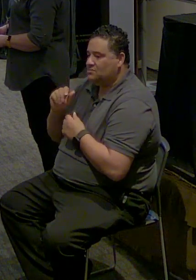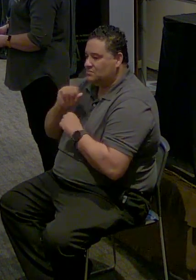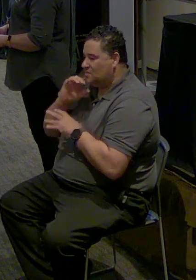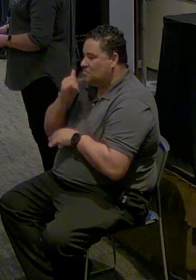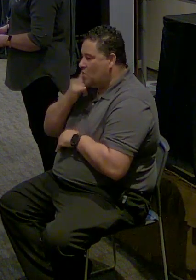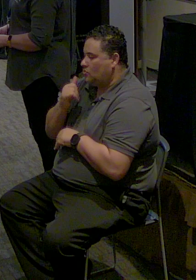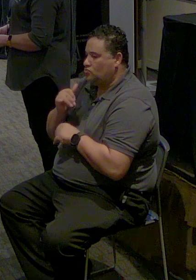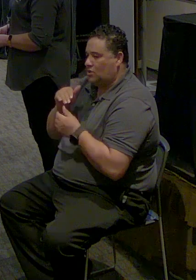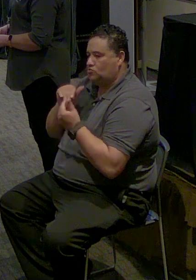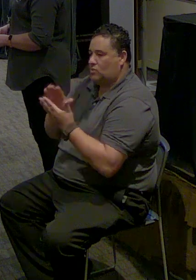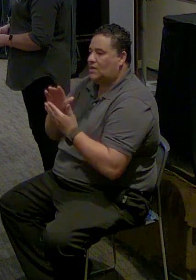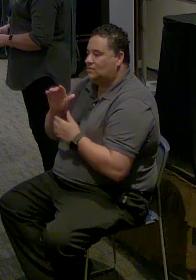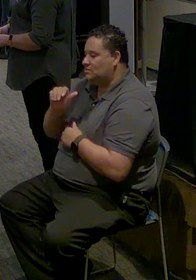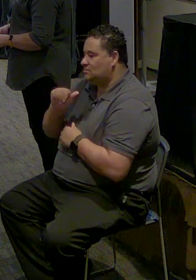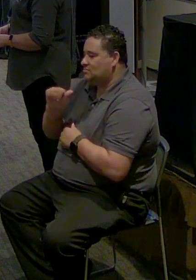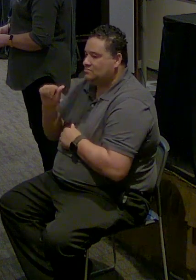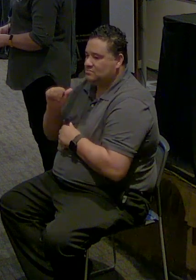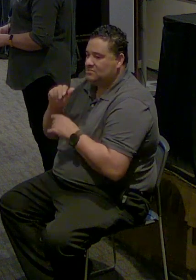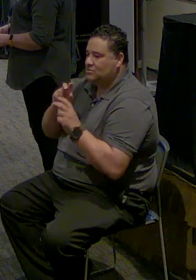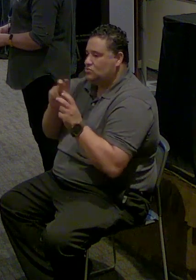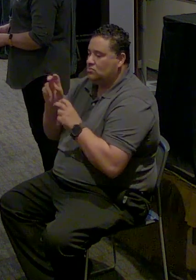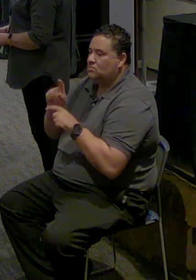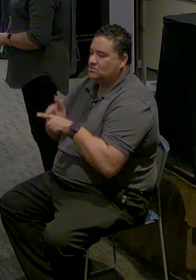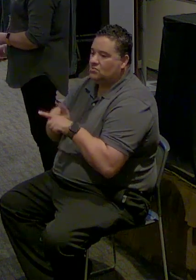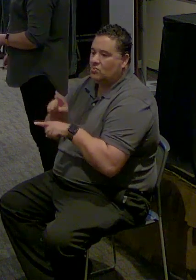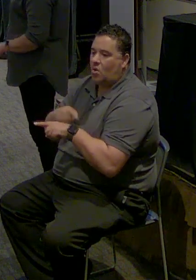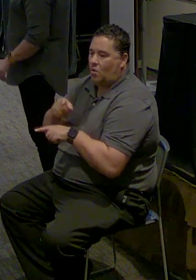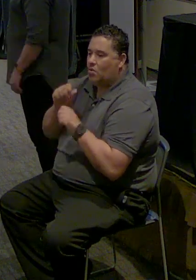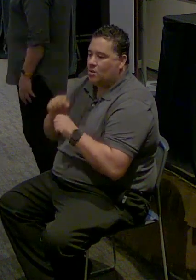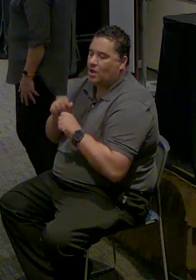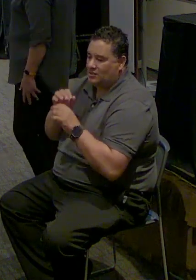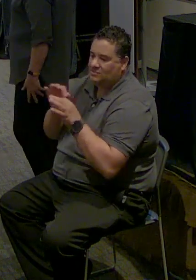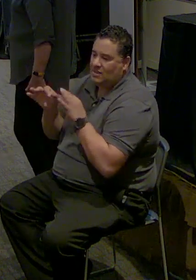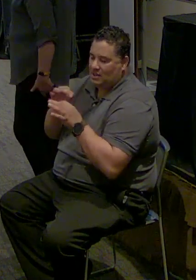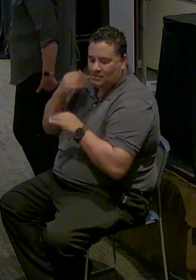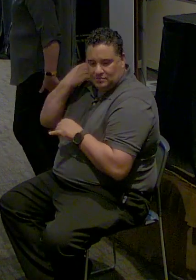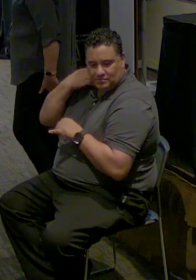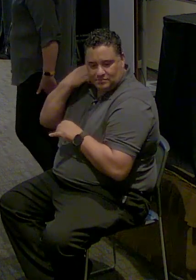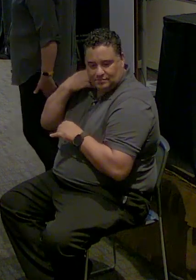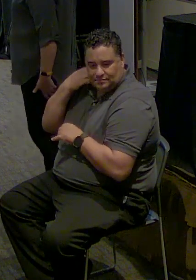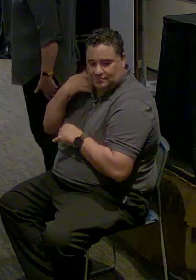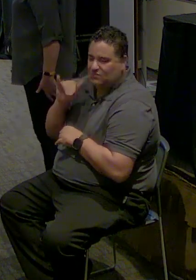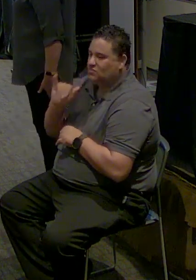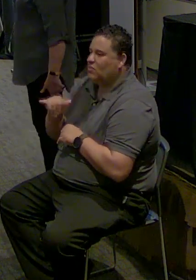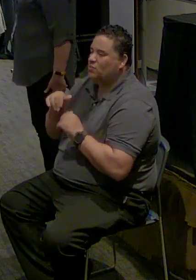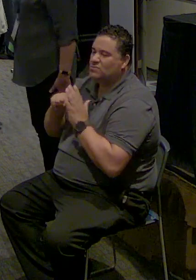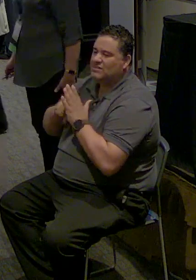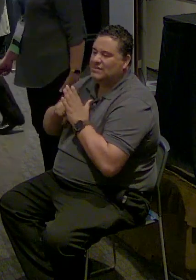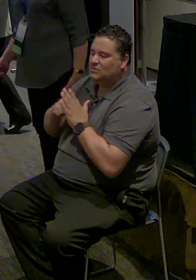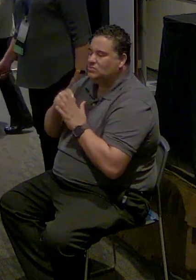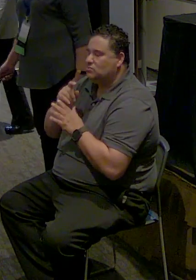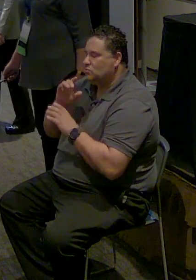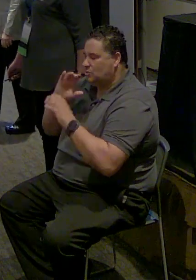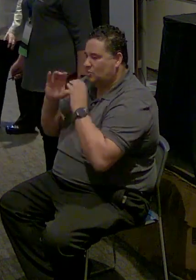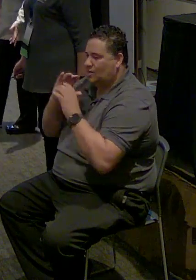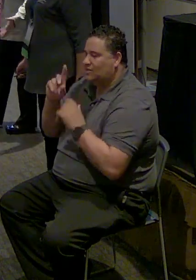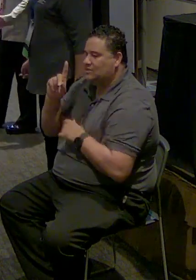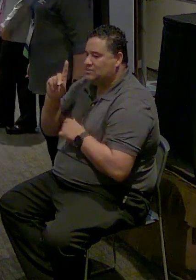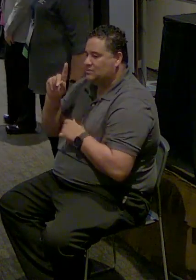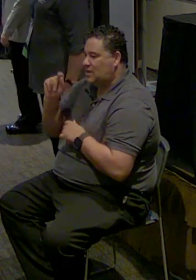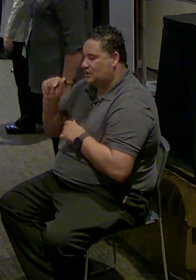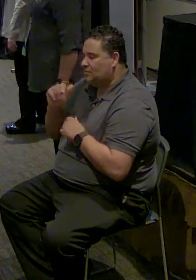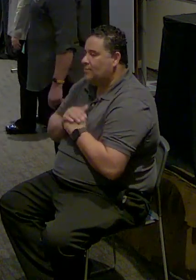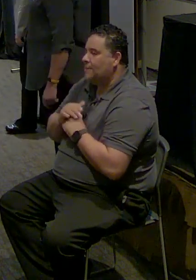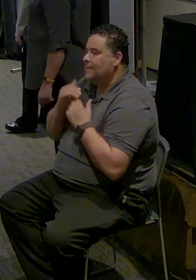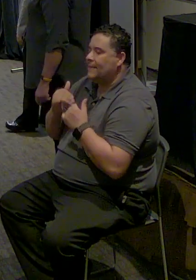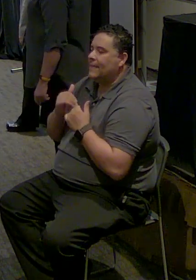as long as you can explain that and make sense of it. So those are just some keys to communicating data. So we're going to go ahead